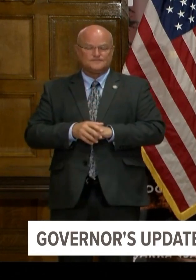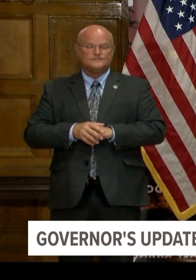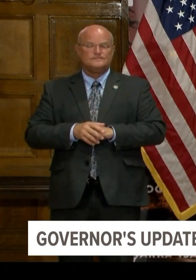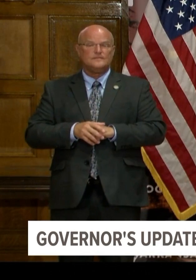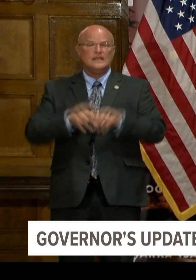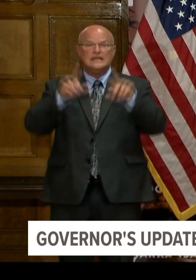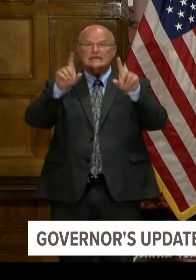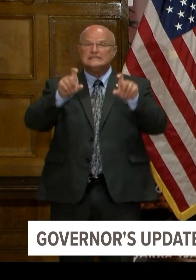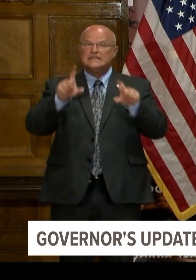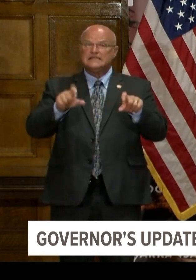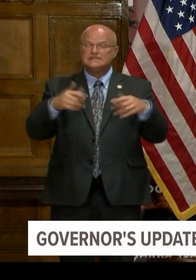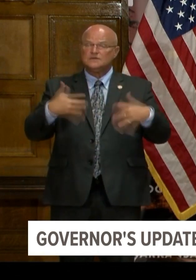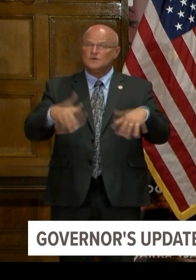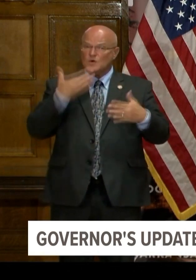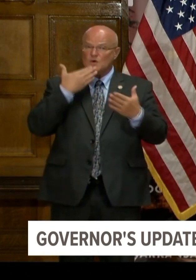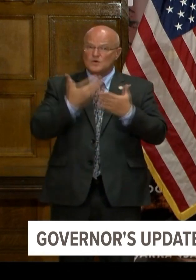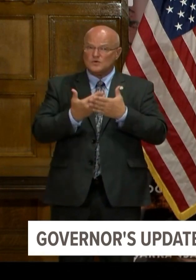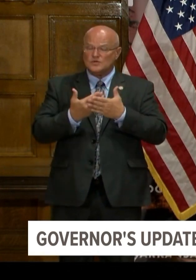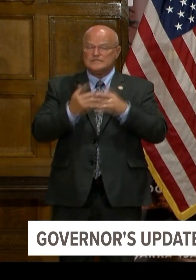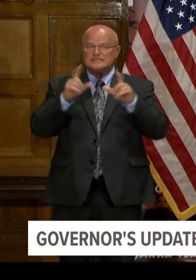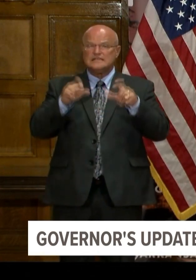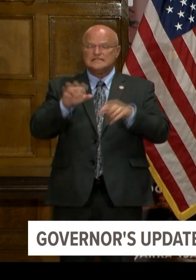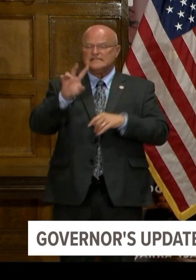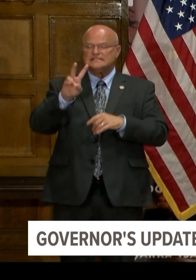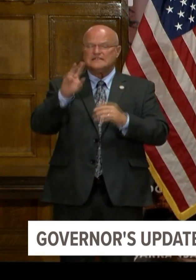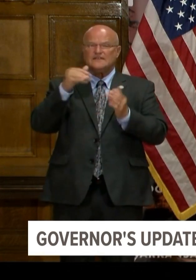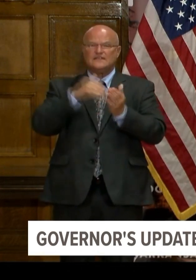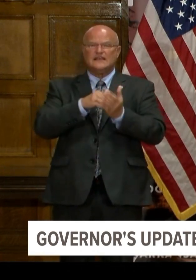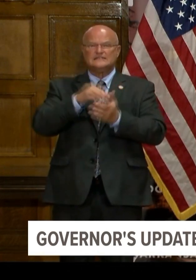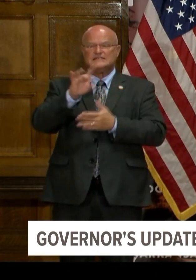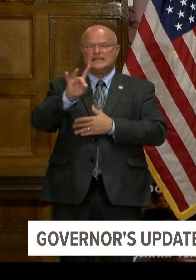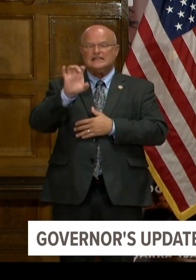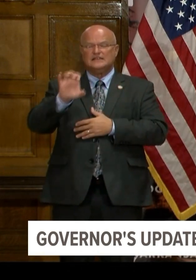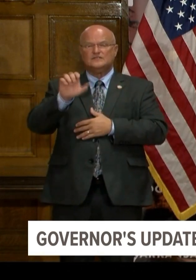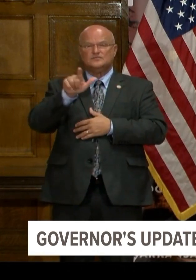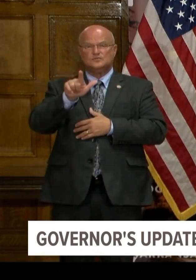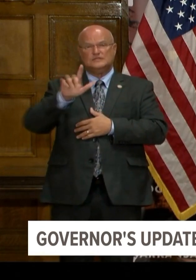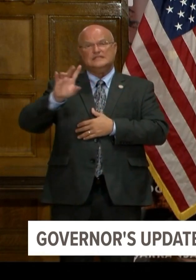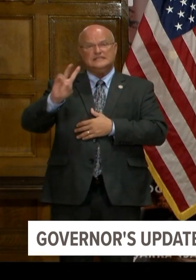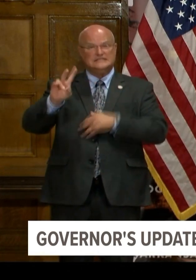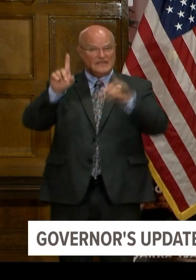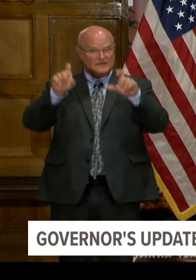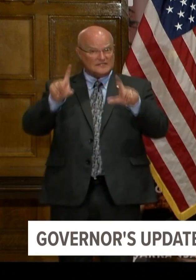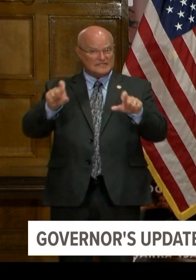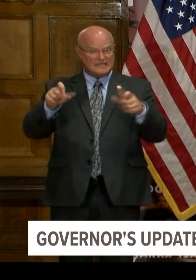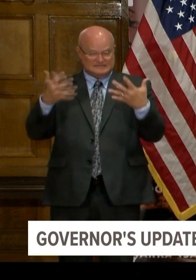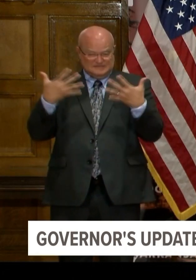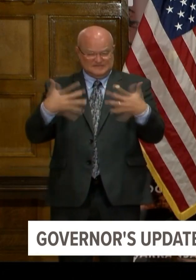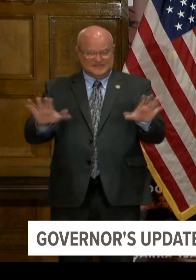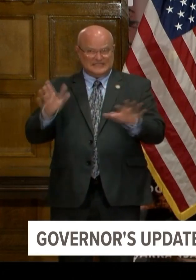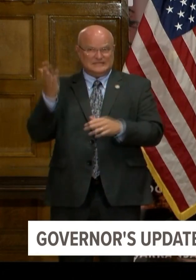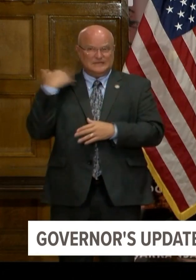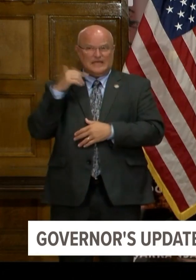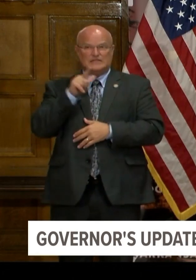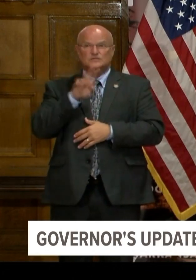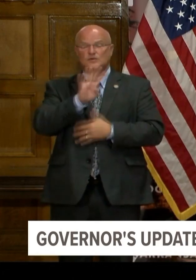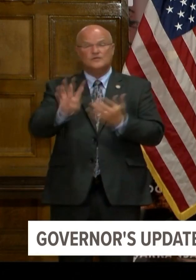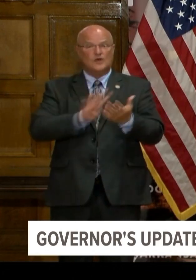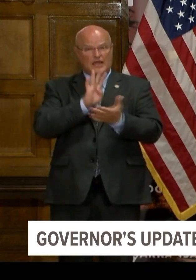Testing was a very good testing day with 7,827 tests that were completed in the last 24